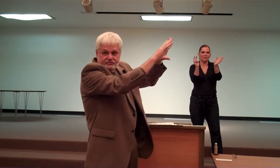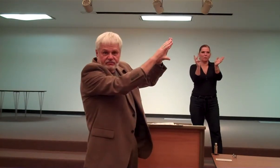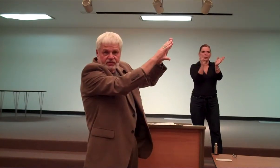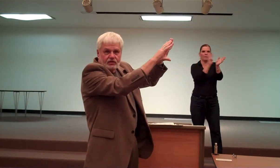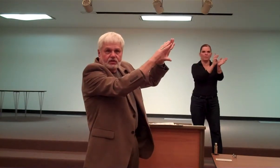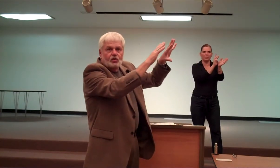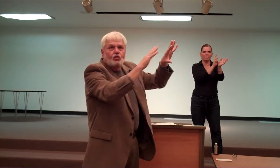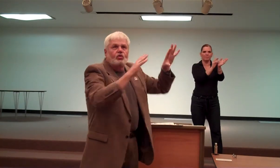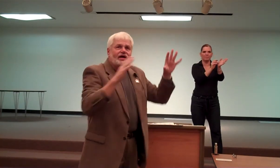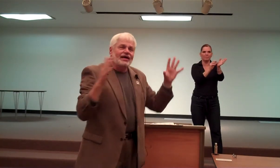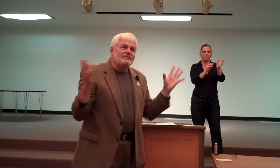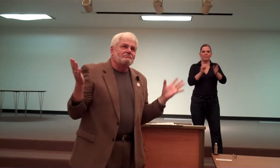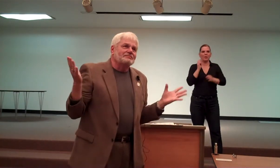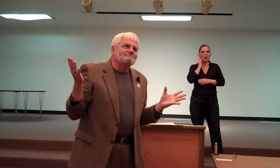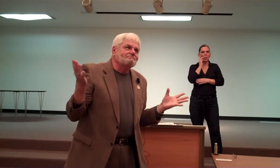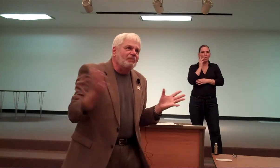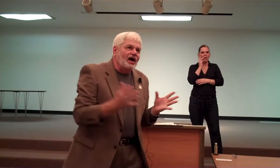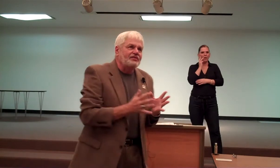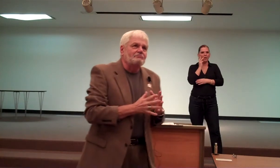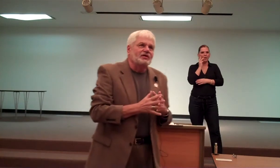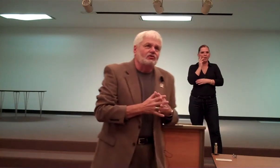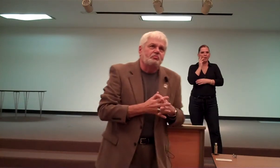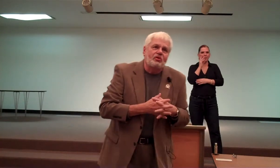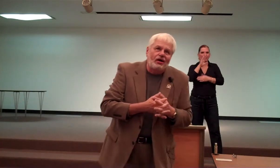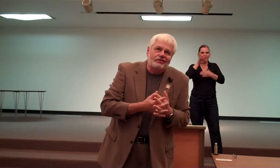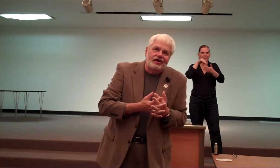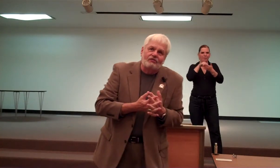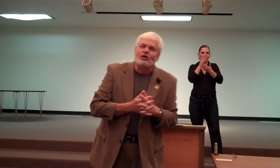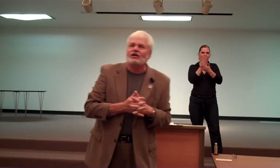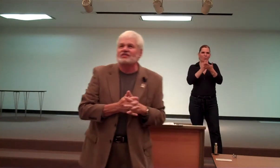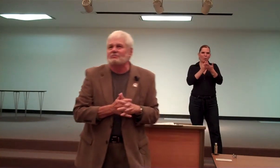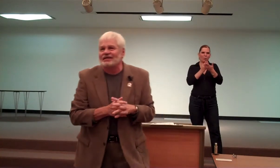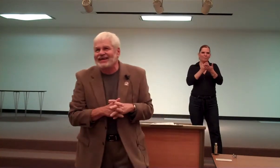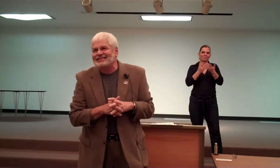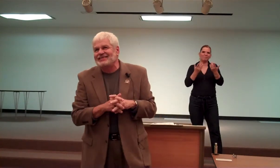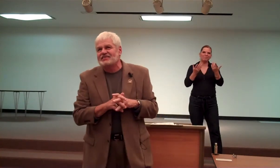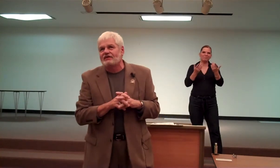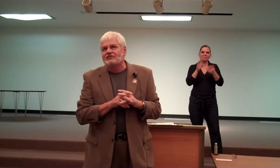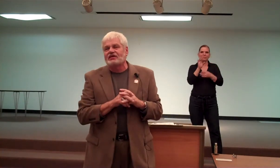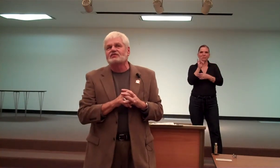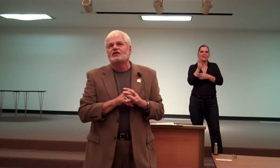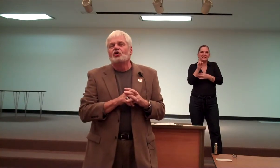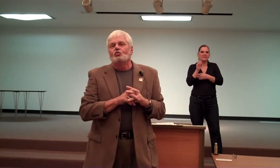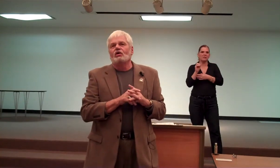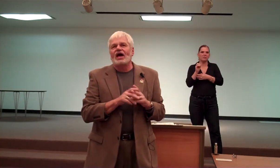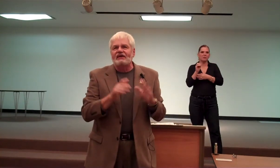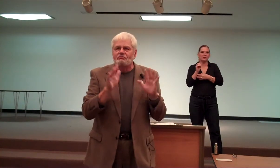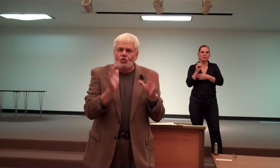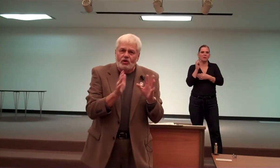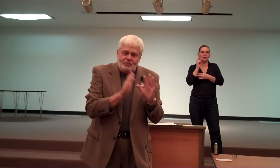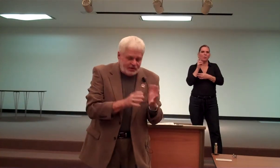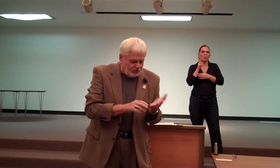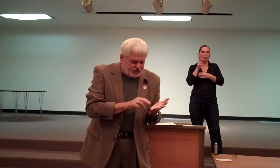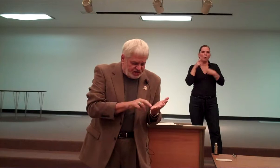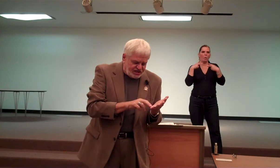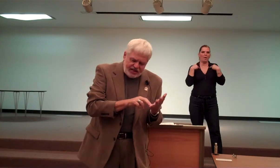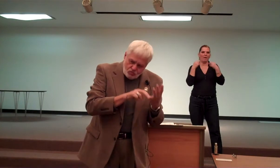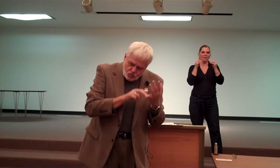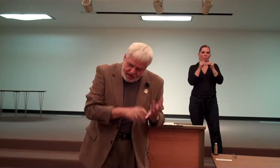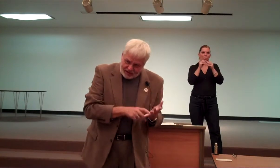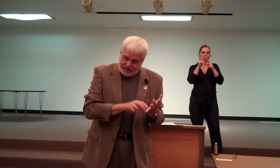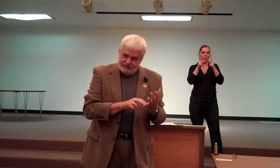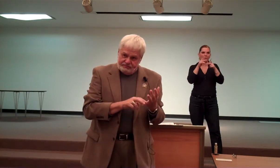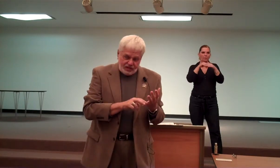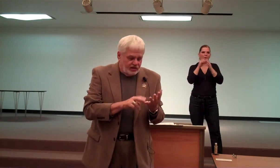west. Wheeling, by the middle part, well, let's say about the 1870s, will have more people just